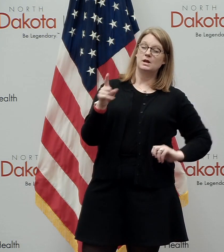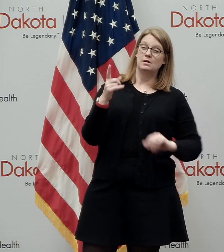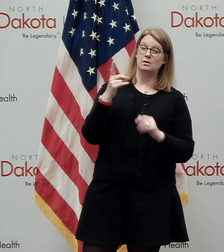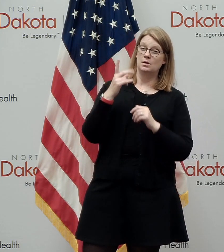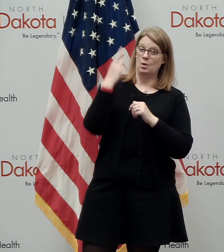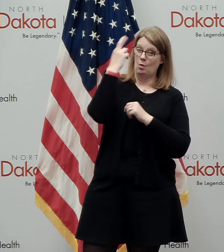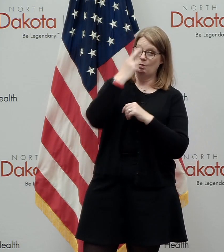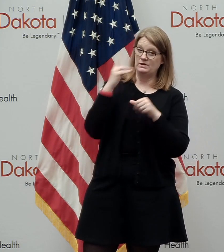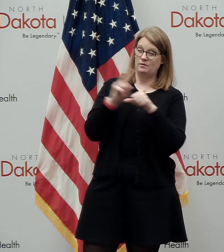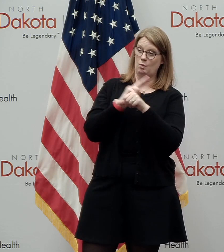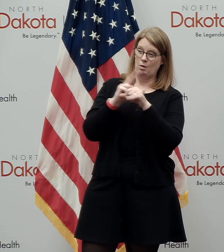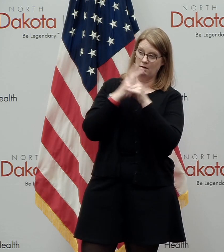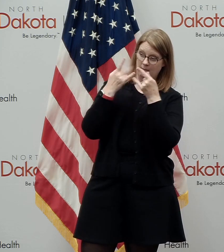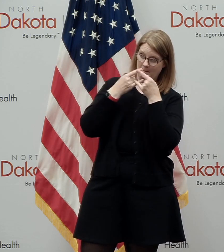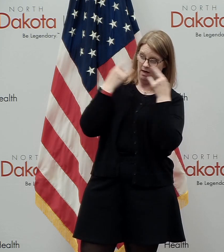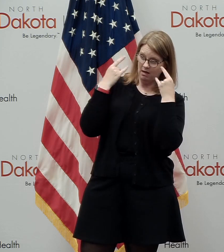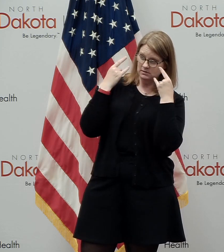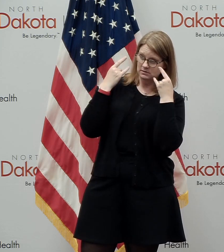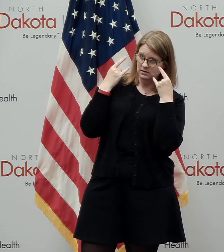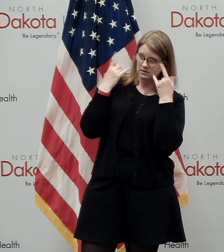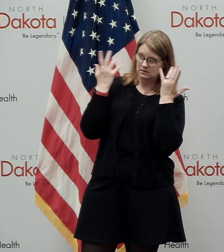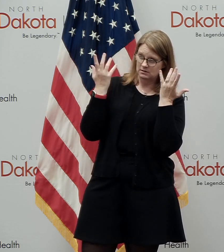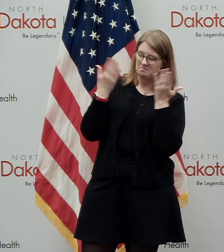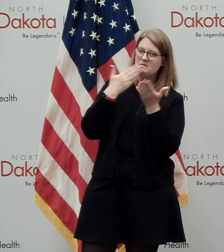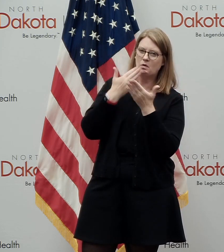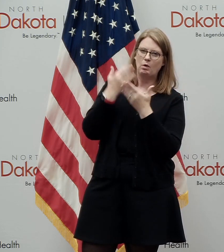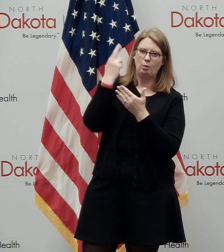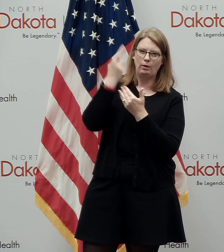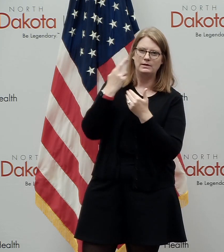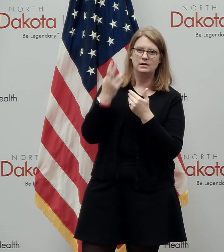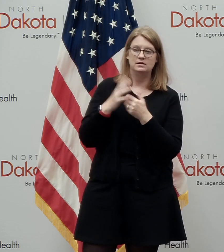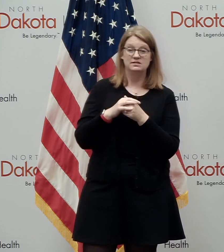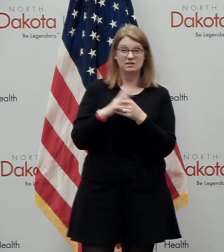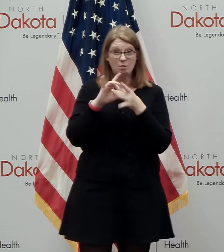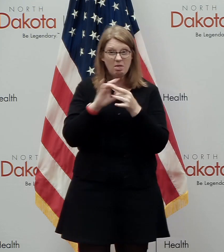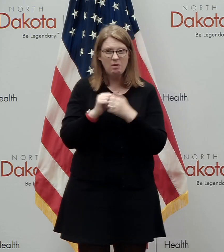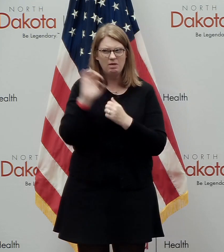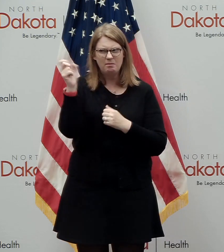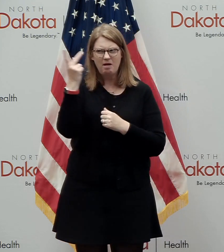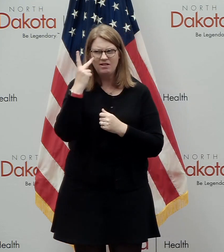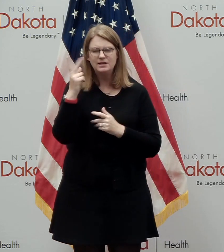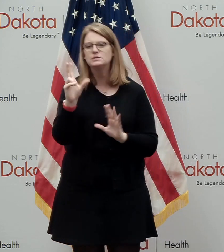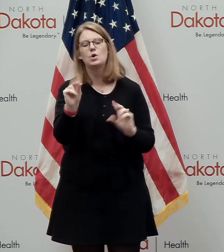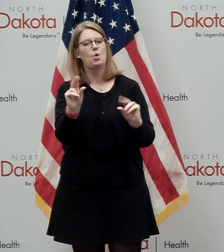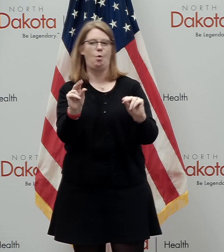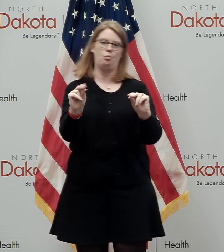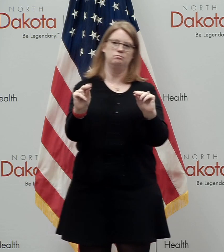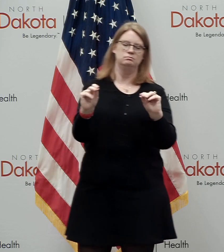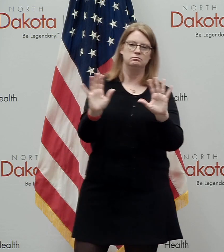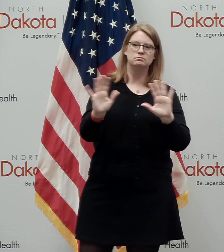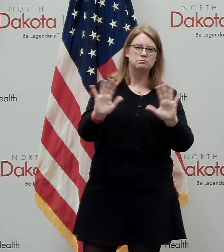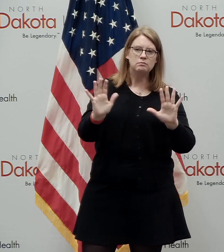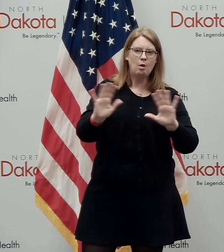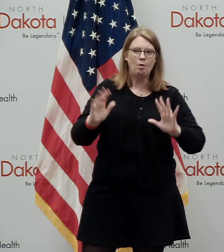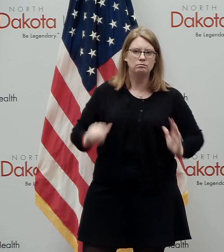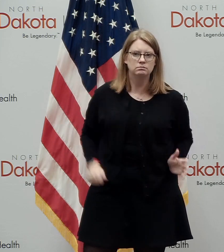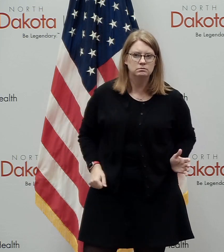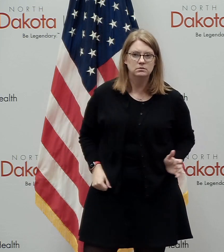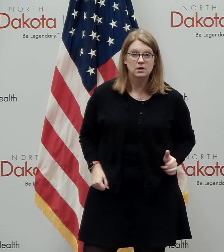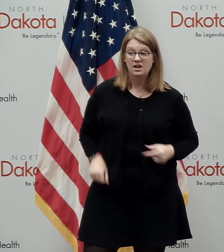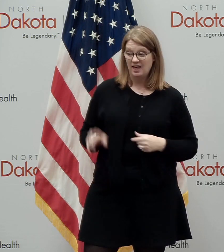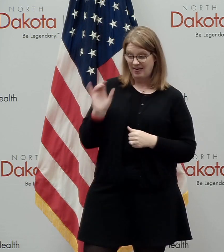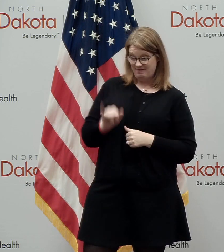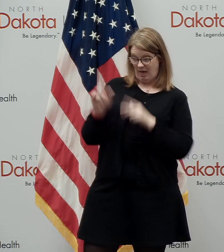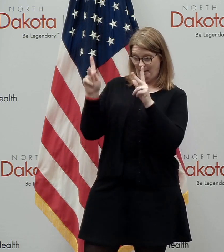wearing that mask, and it may have nothing to do with politics. It may have, and if someone wearing a mask is not at all treading on your